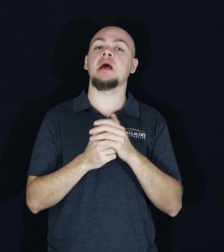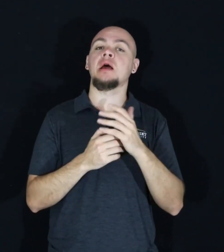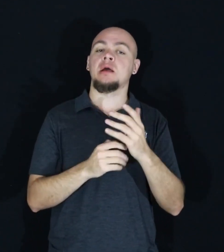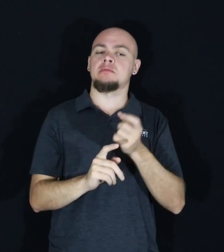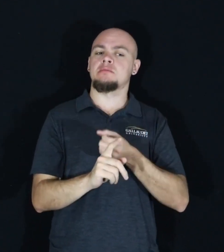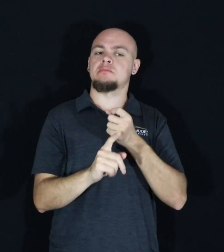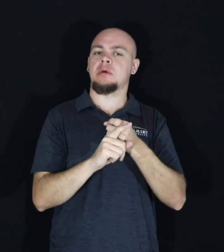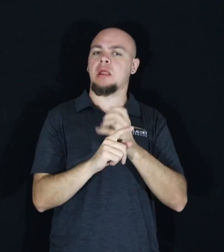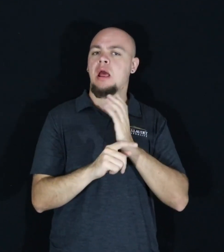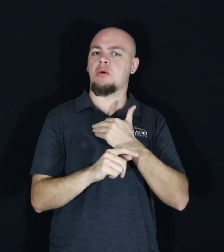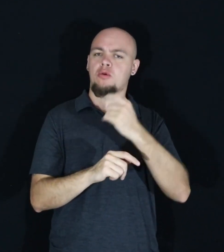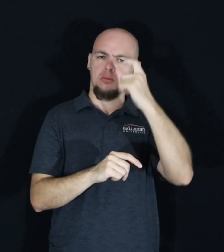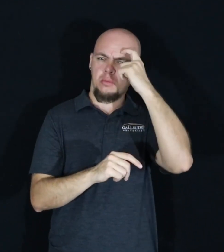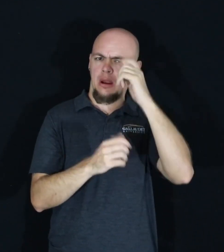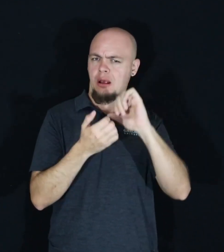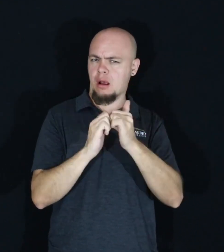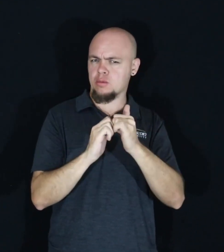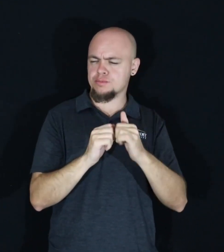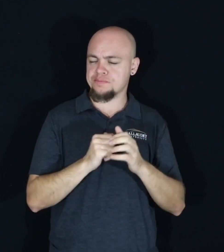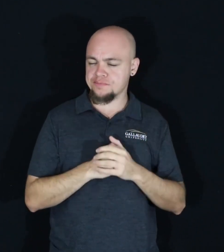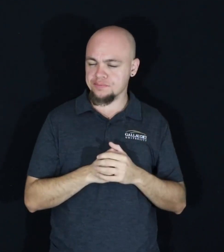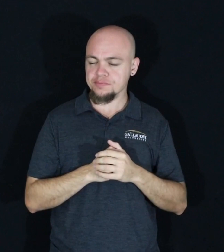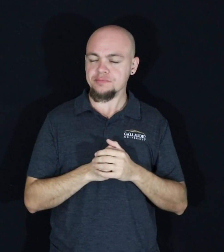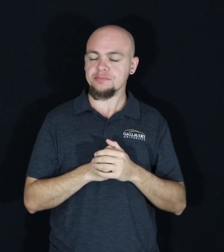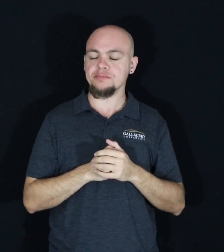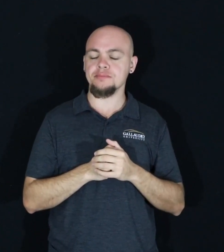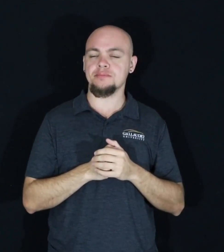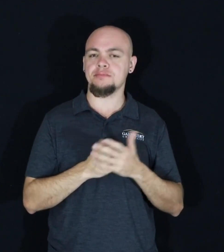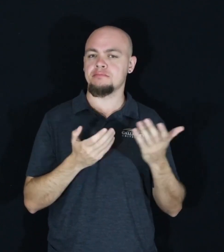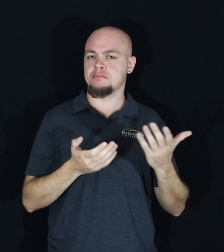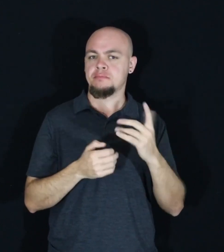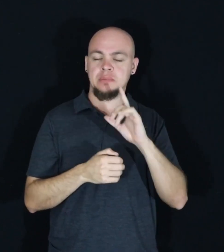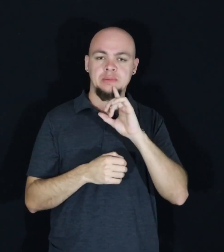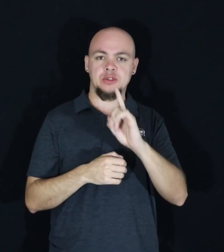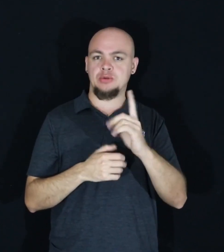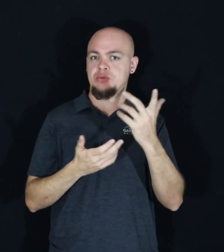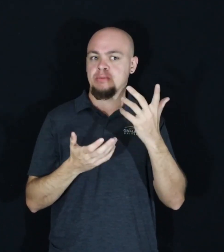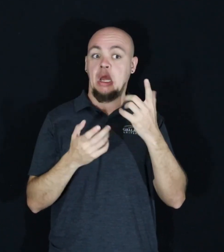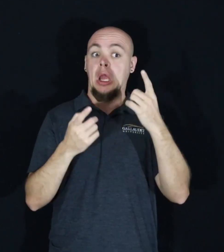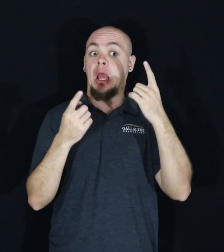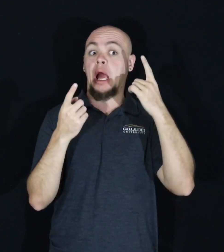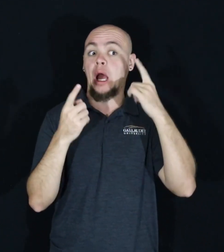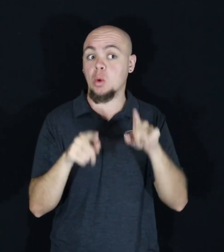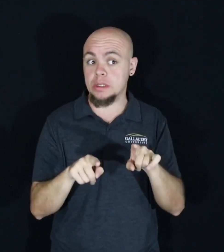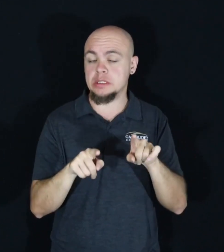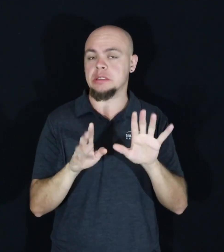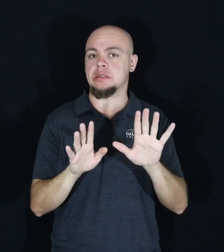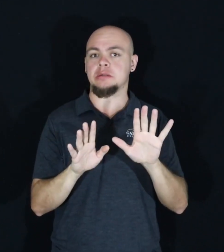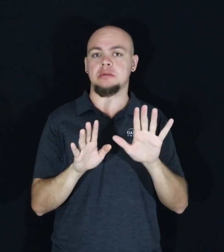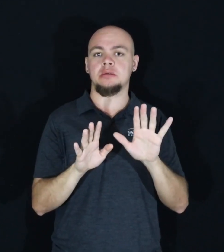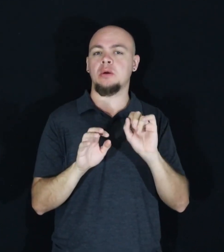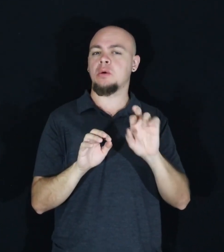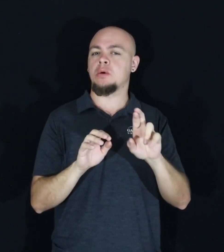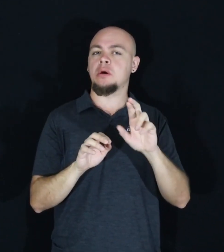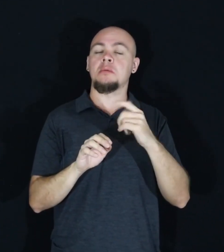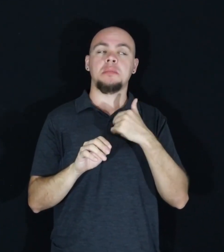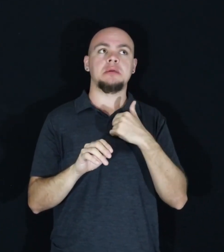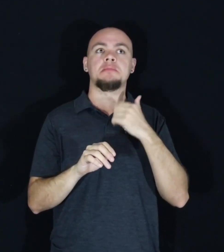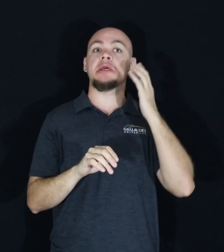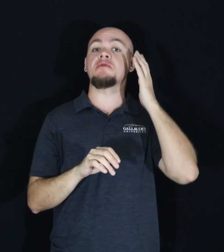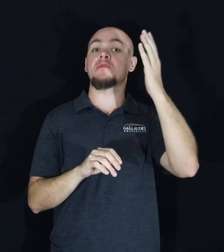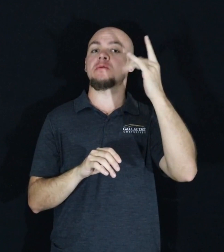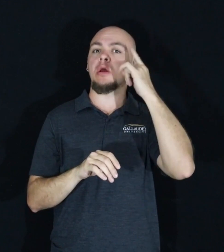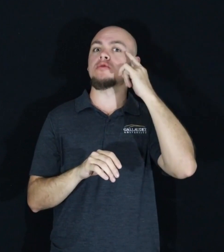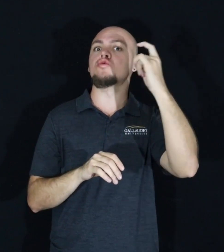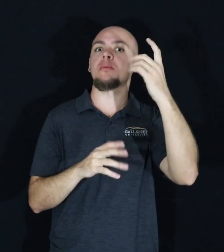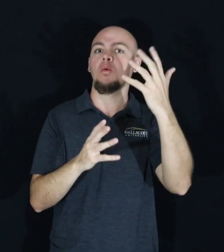brain. And I'm not really sure if it's a coincidence or not, but I always dreamt of being a doctor.